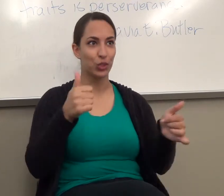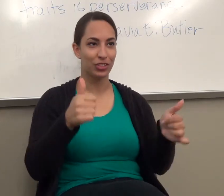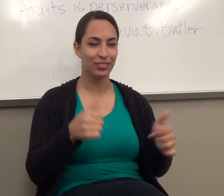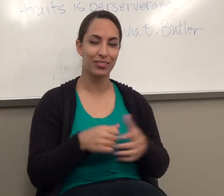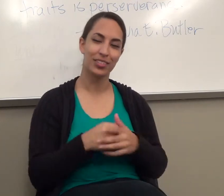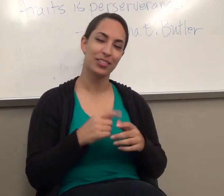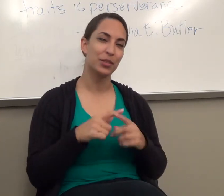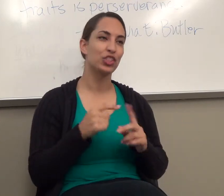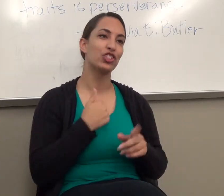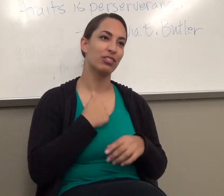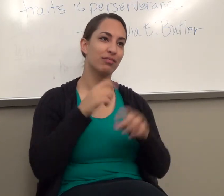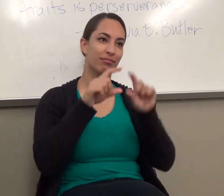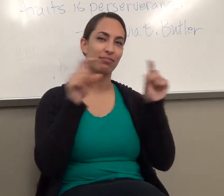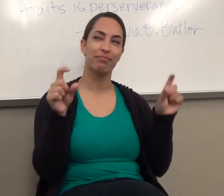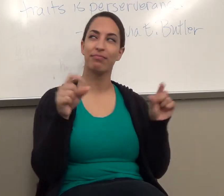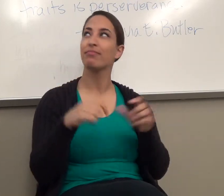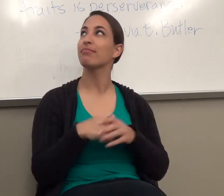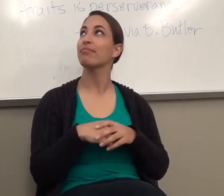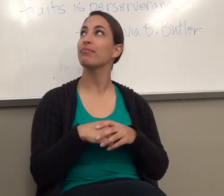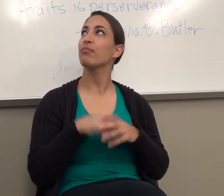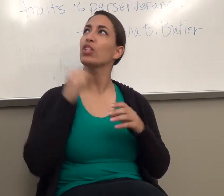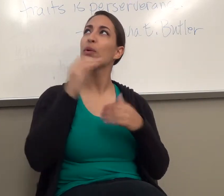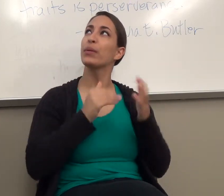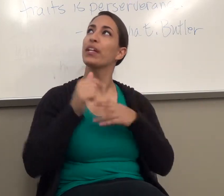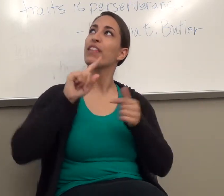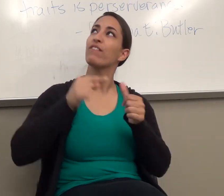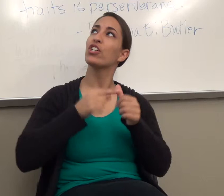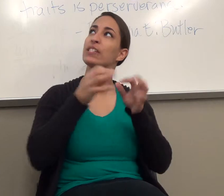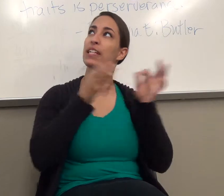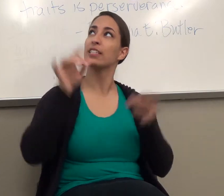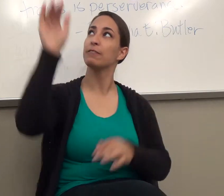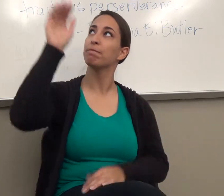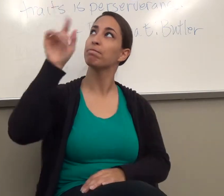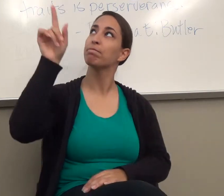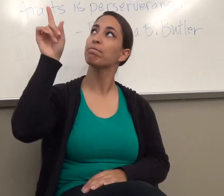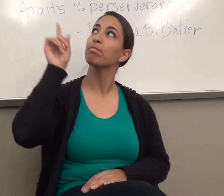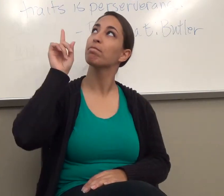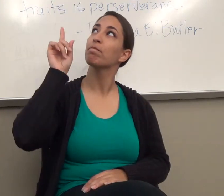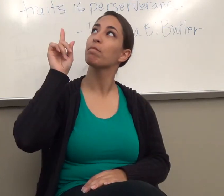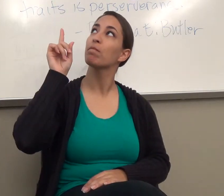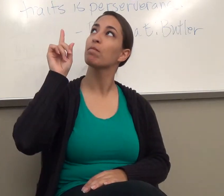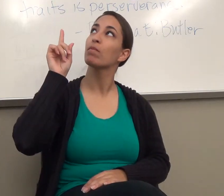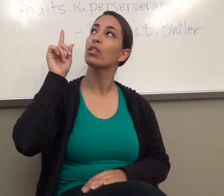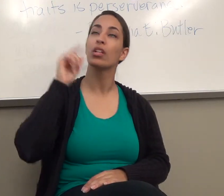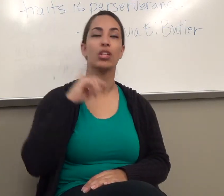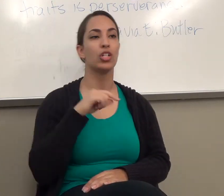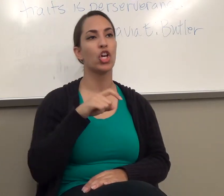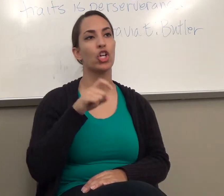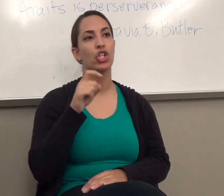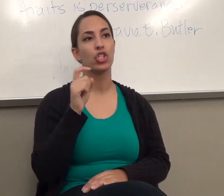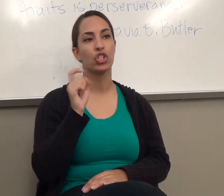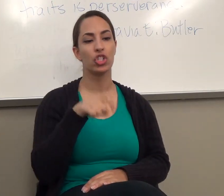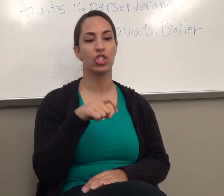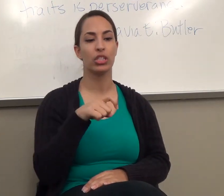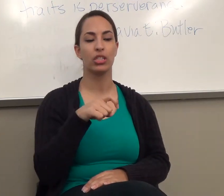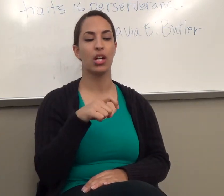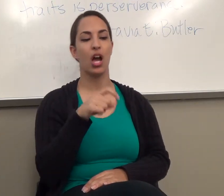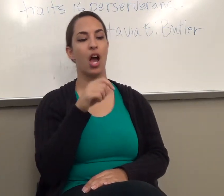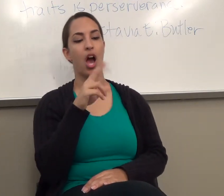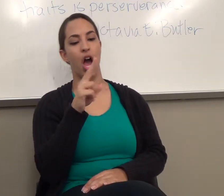because this tense, should underestimate, is the conditional tense, this is correct. It's